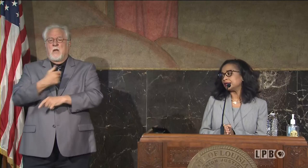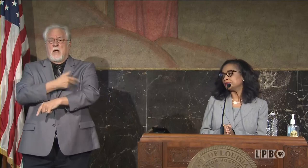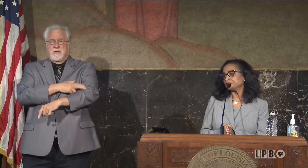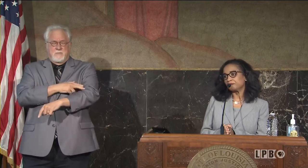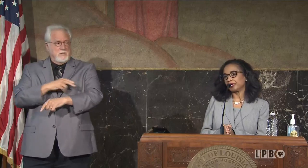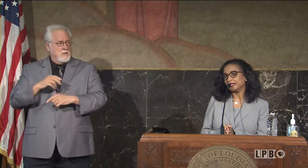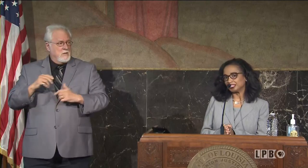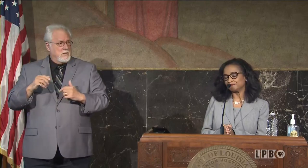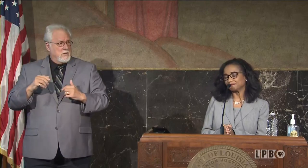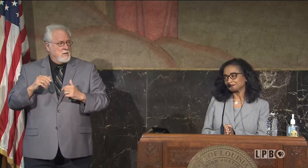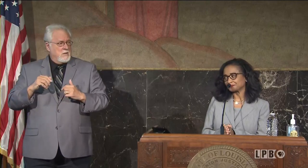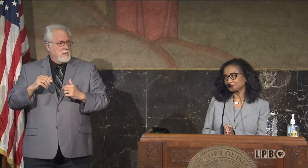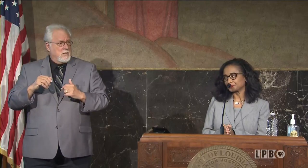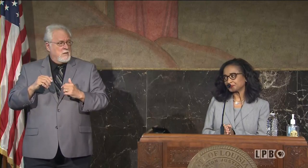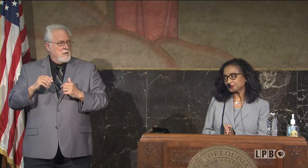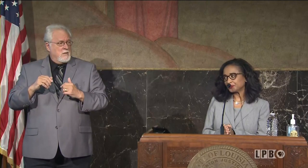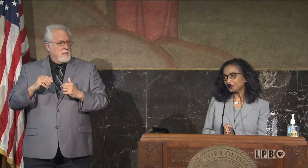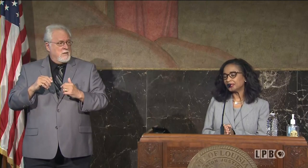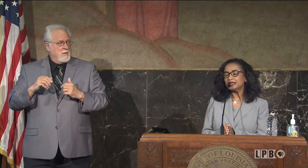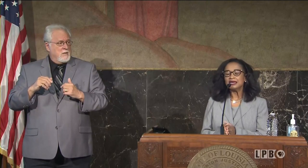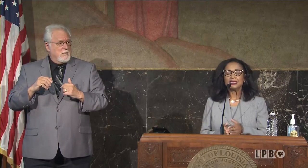neighboring parish.